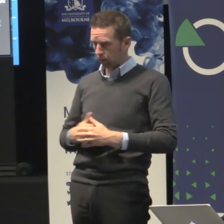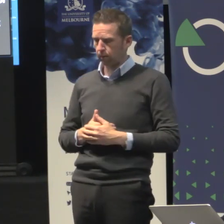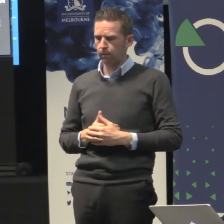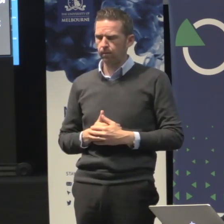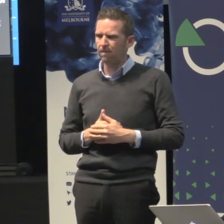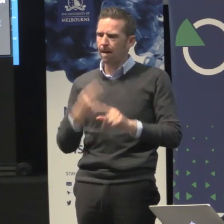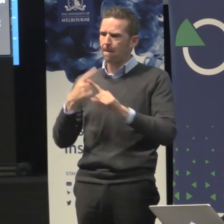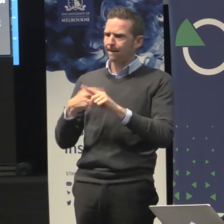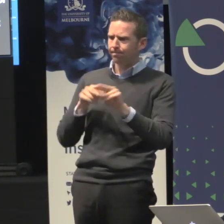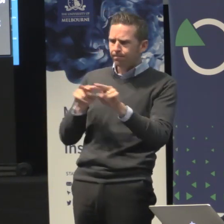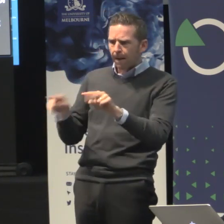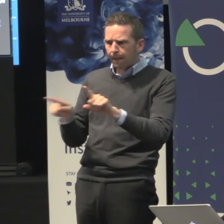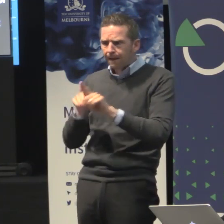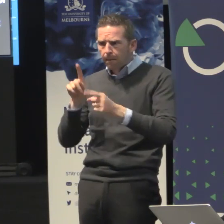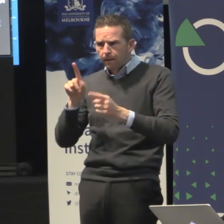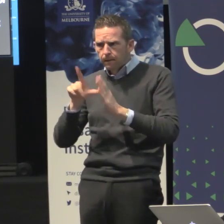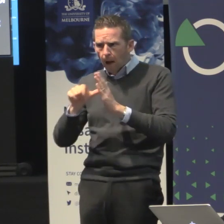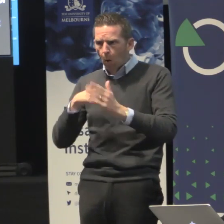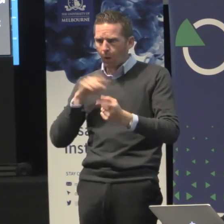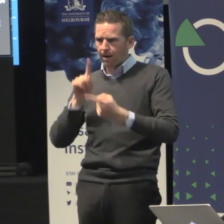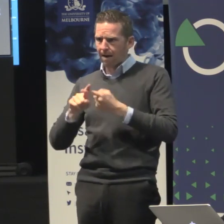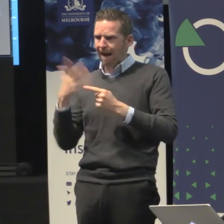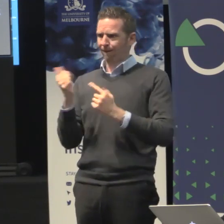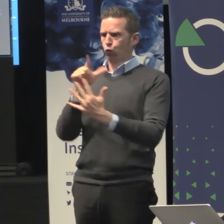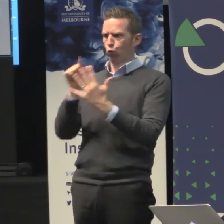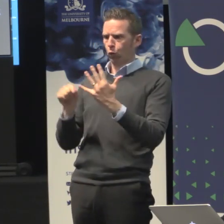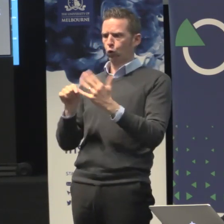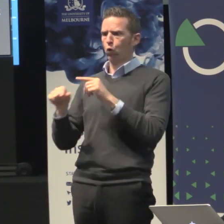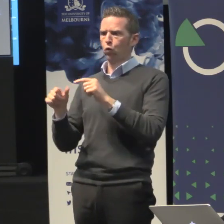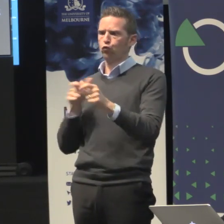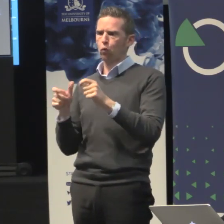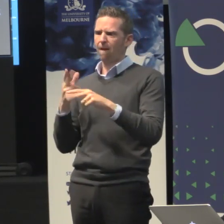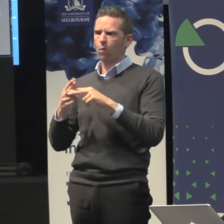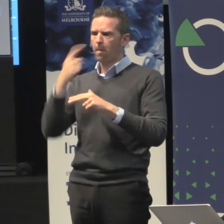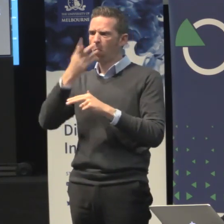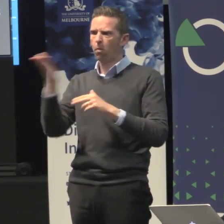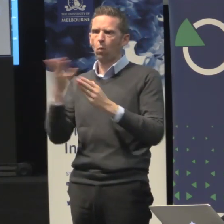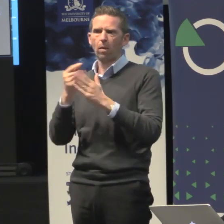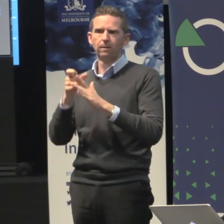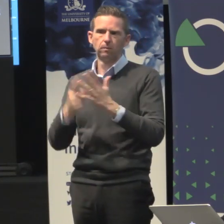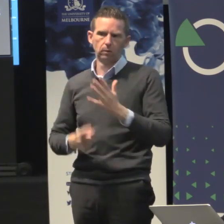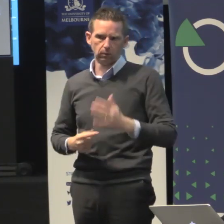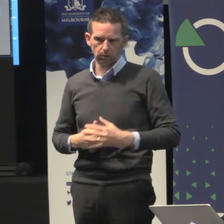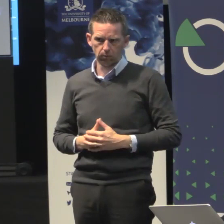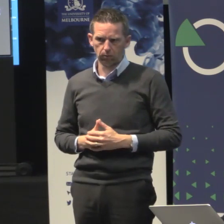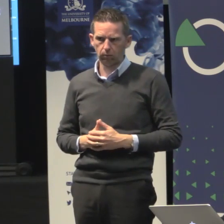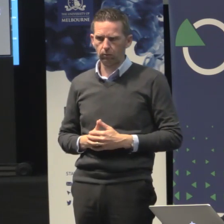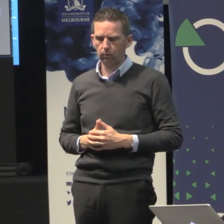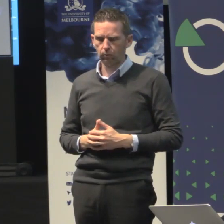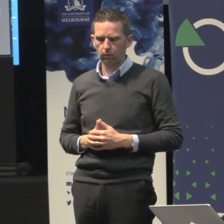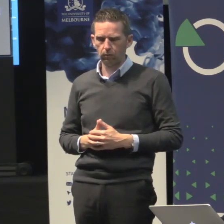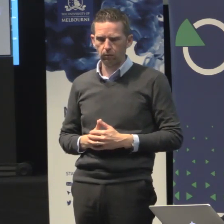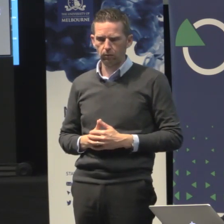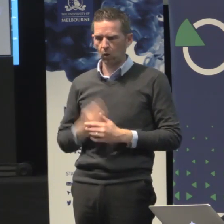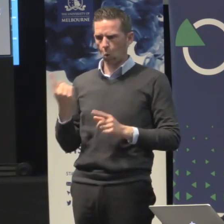time maintain choice and control for people with disabilities who